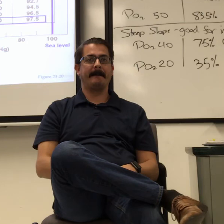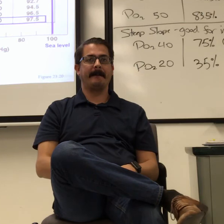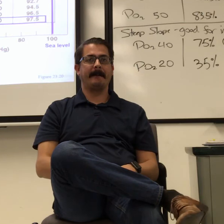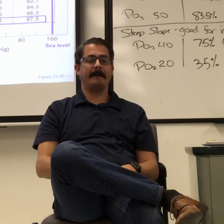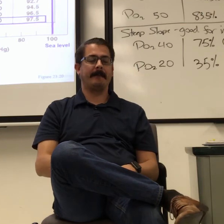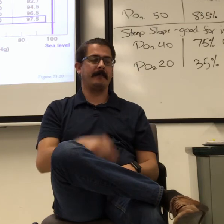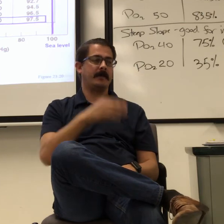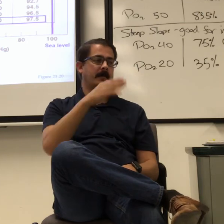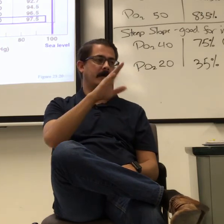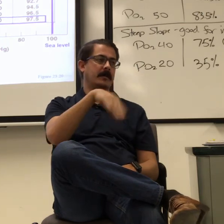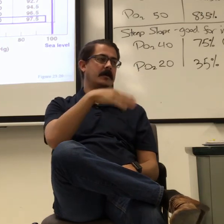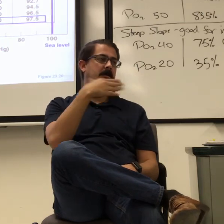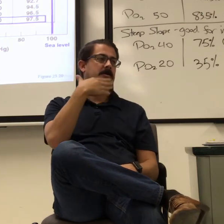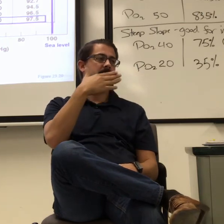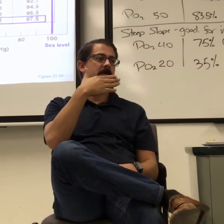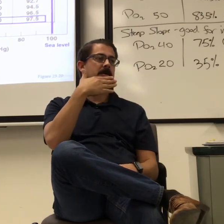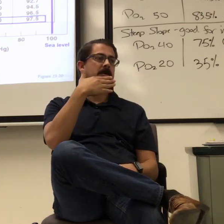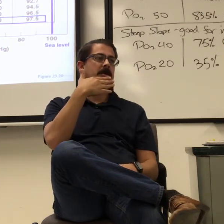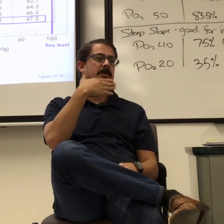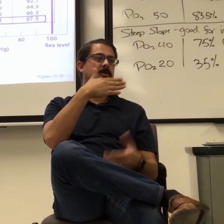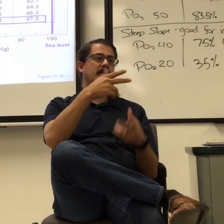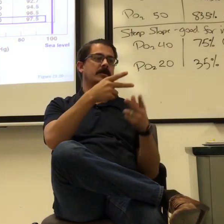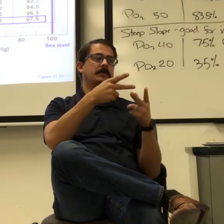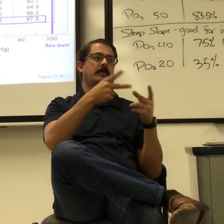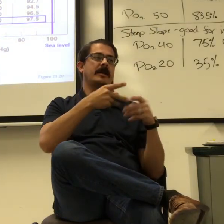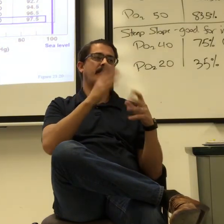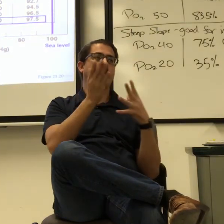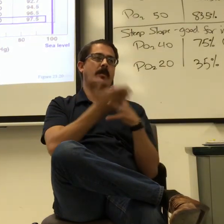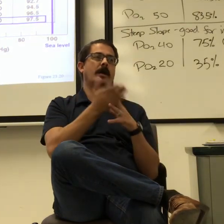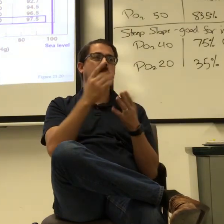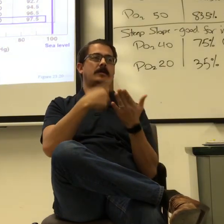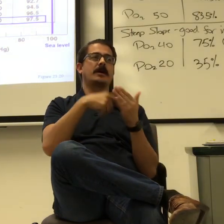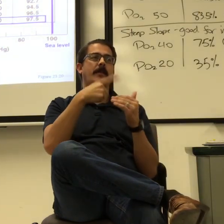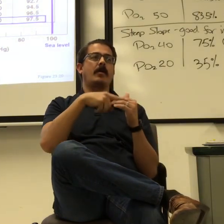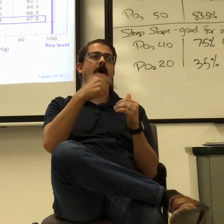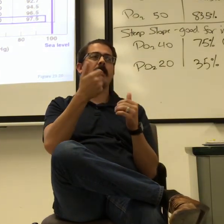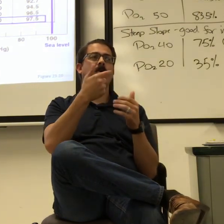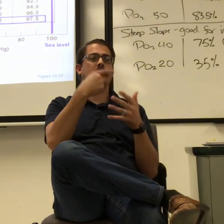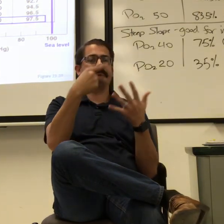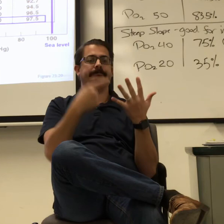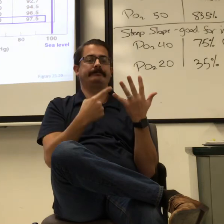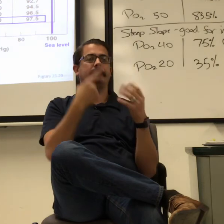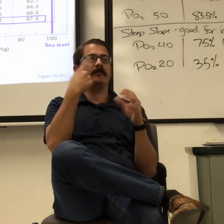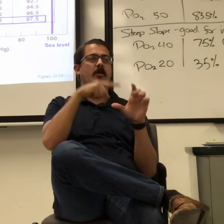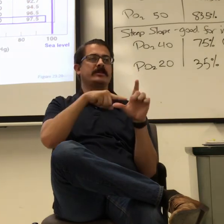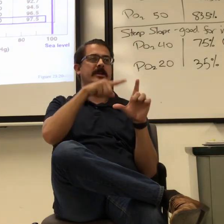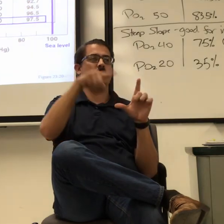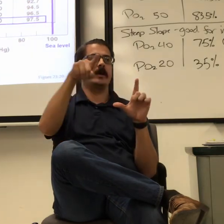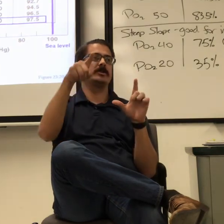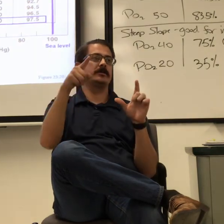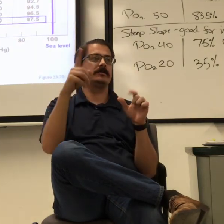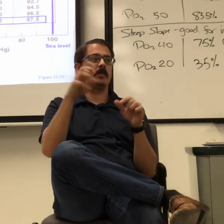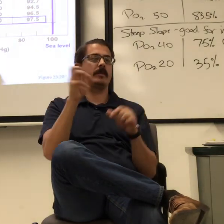a good spot to take a break. We'll talk about some other factors that affect the saturation curve.